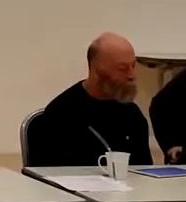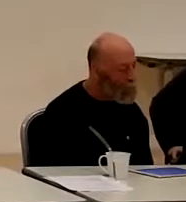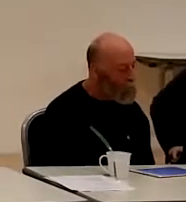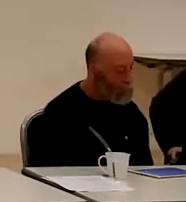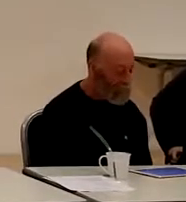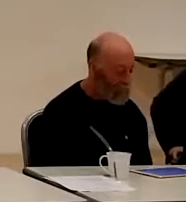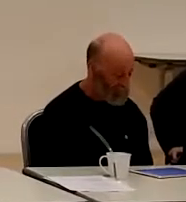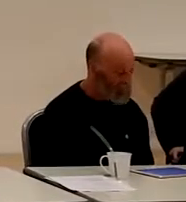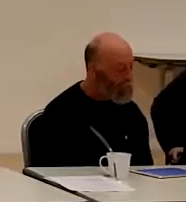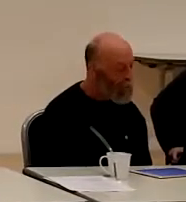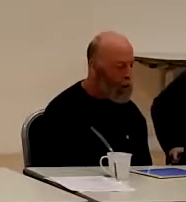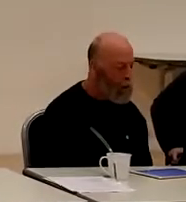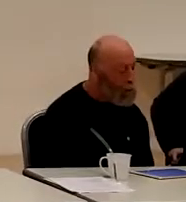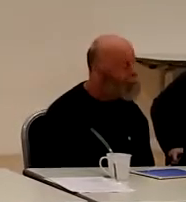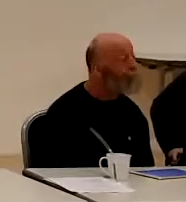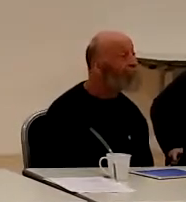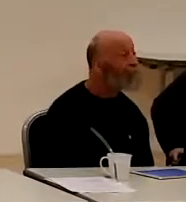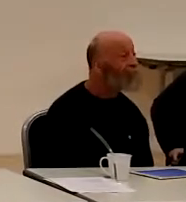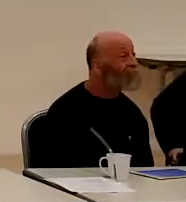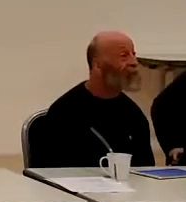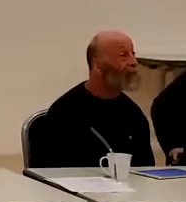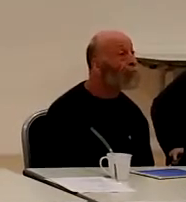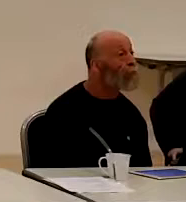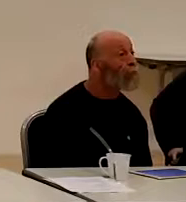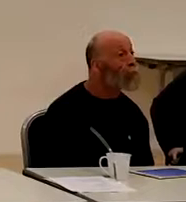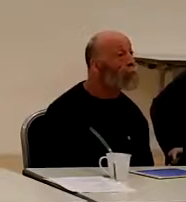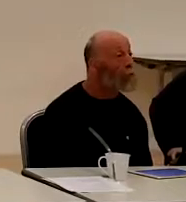and deaf workers have